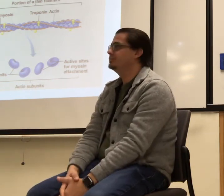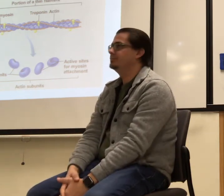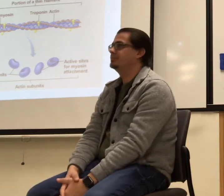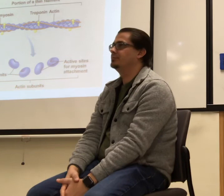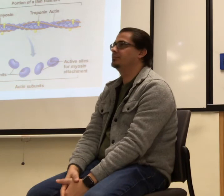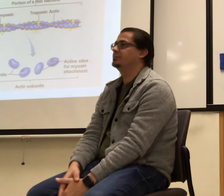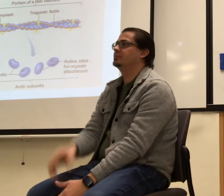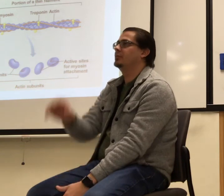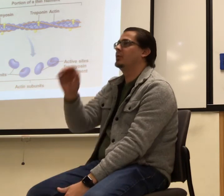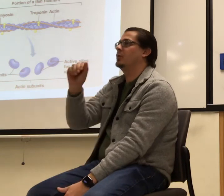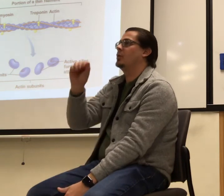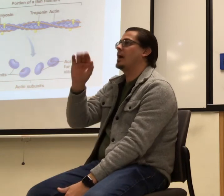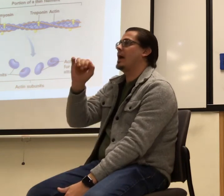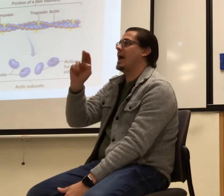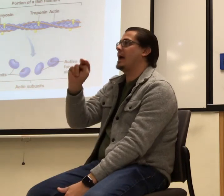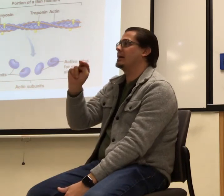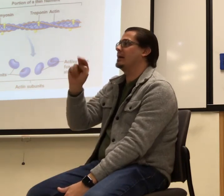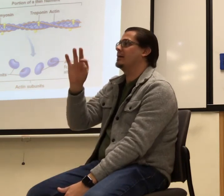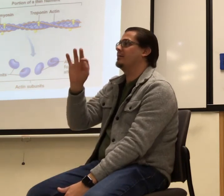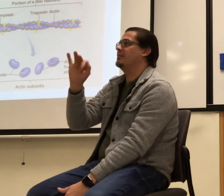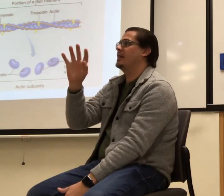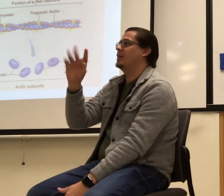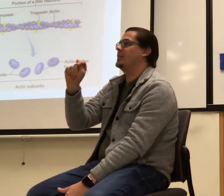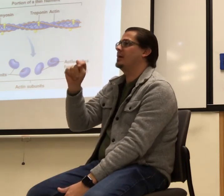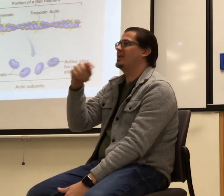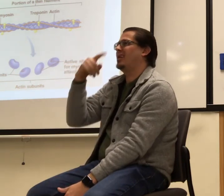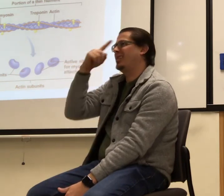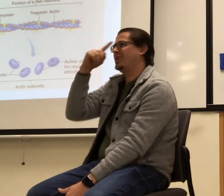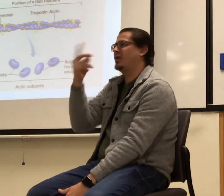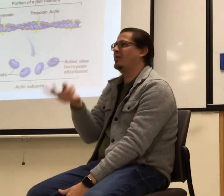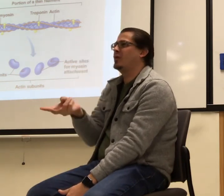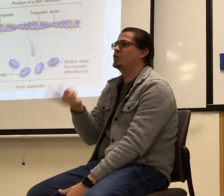So the actin filaments, think of